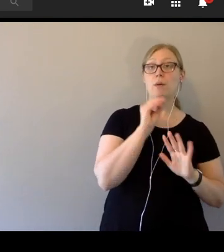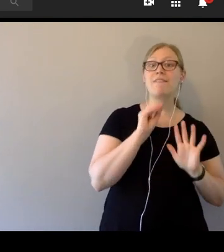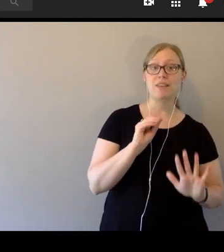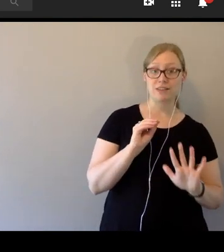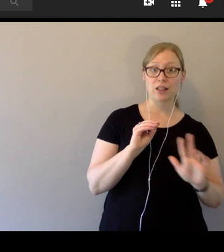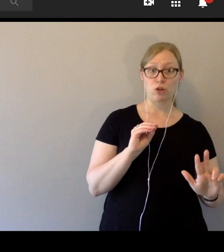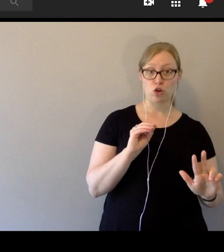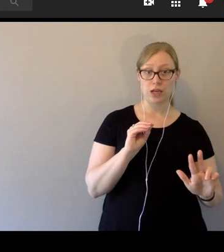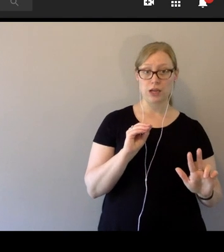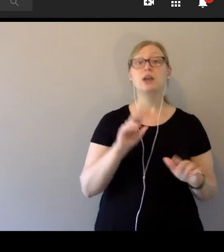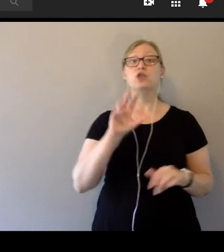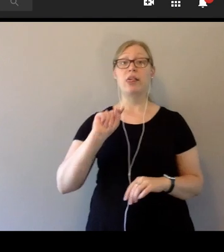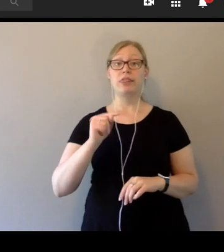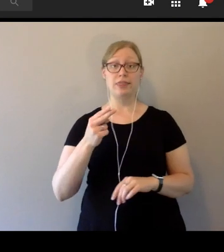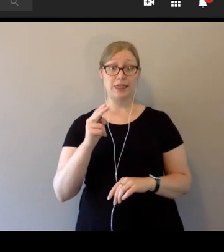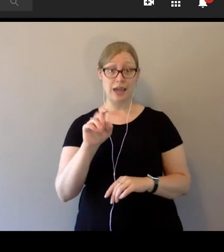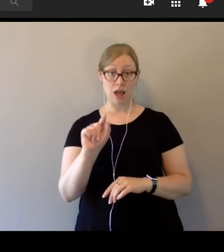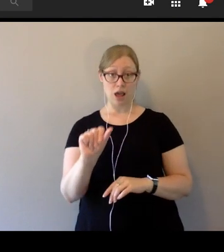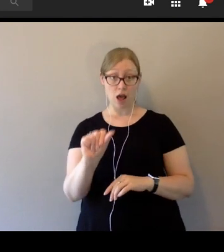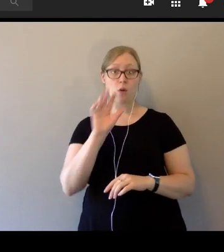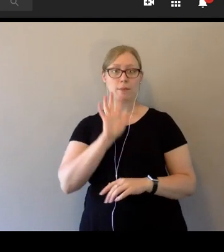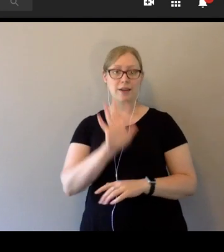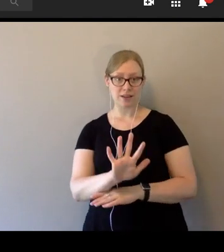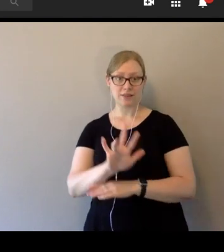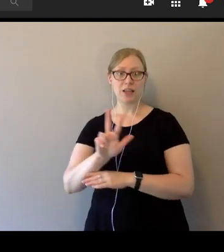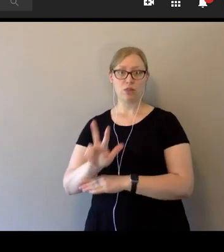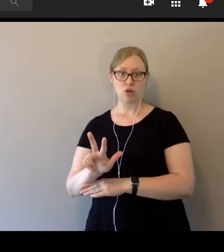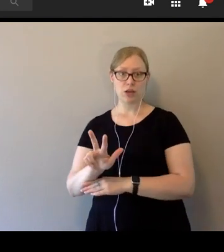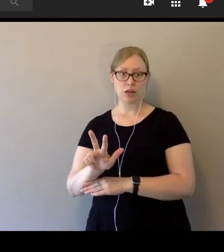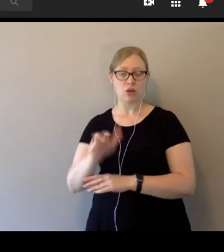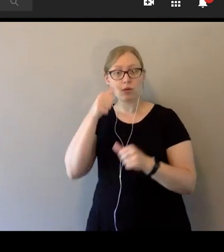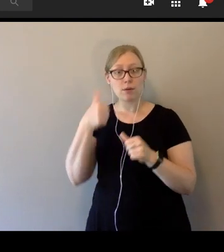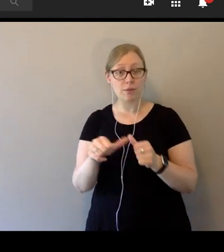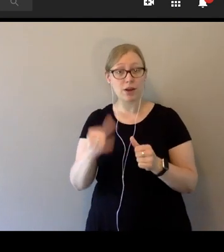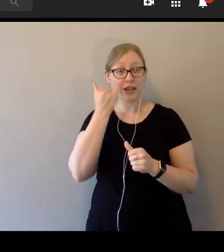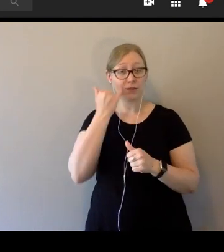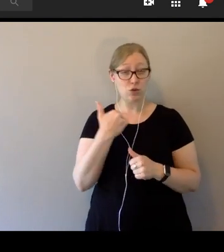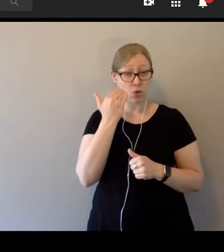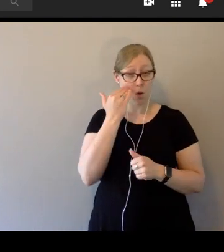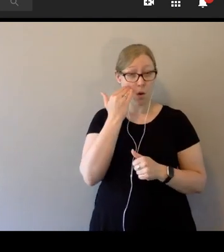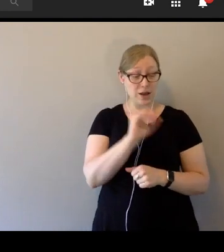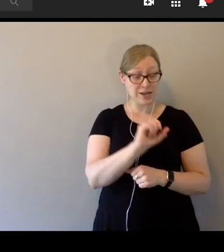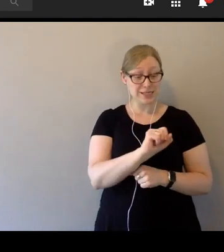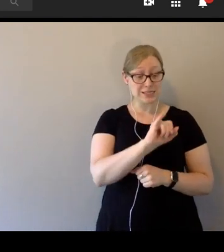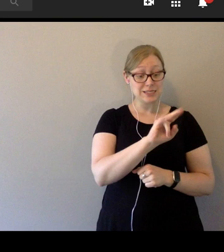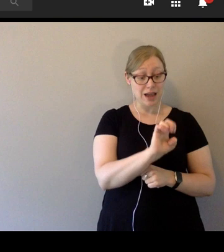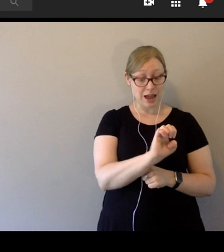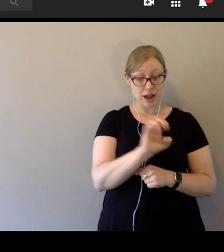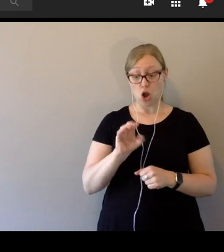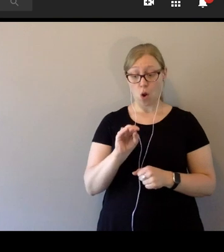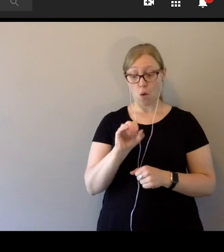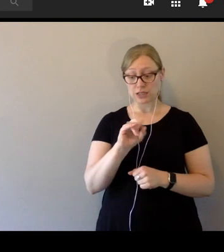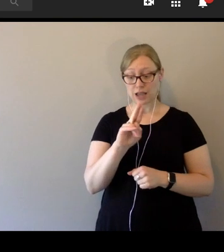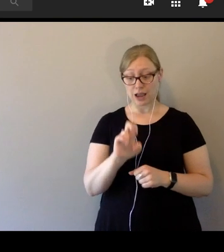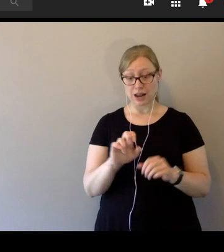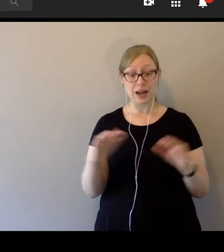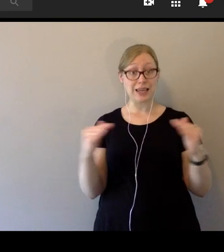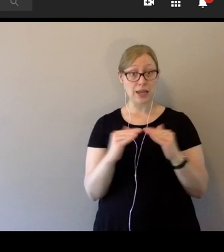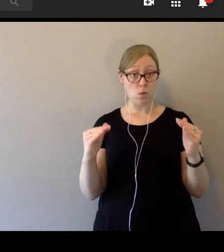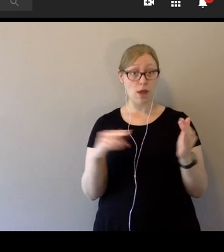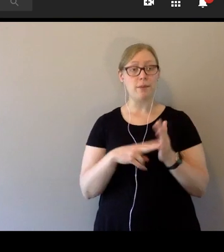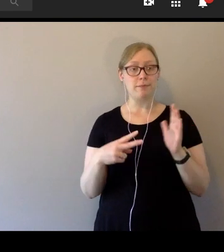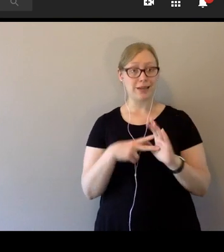would be 53 degrees. Remember, if you know the sine is equal to the cosine, then the two angles are complementary